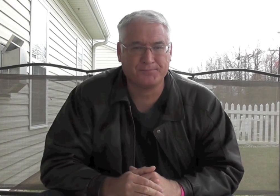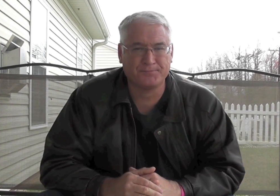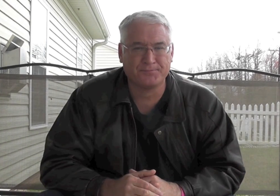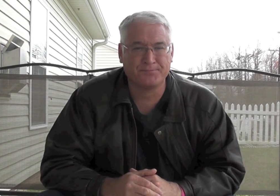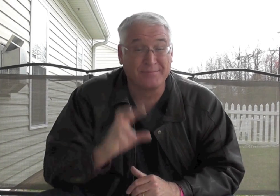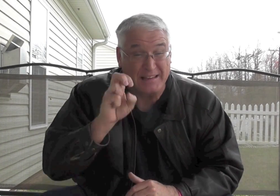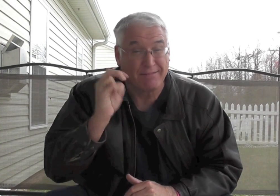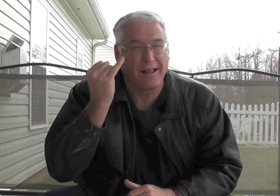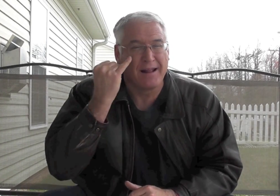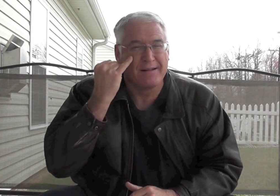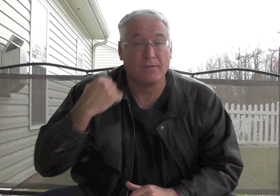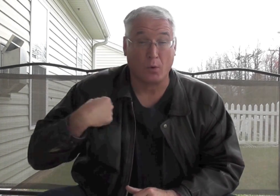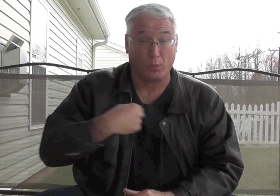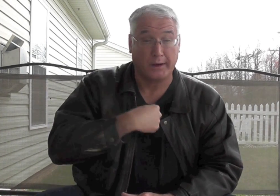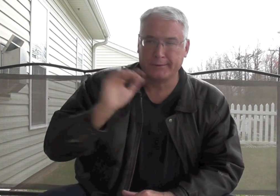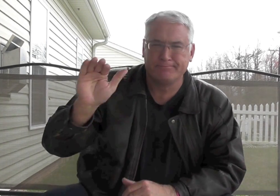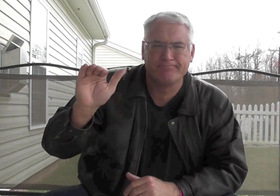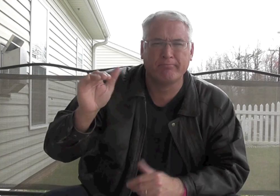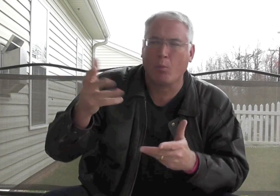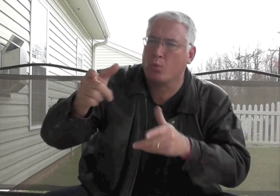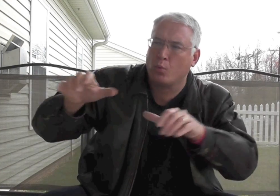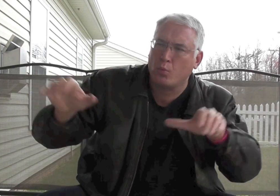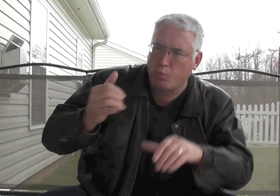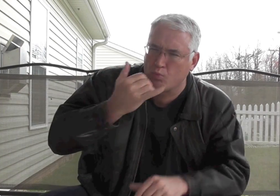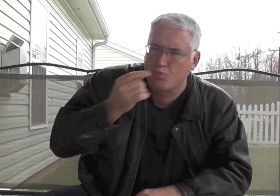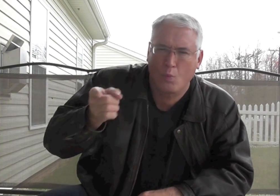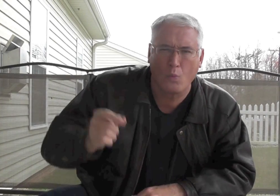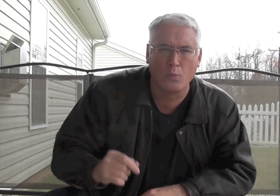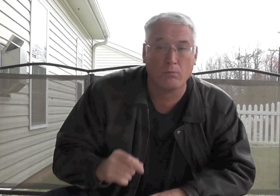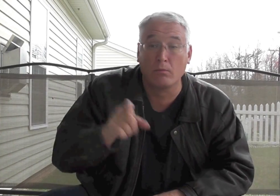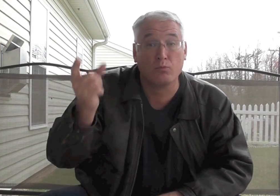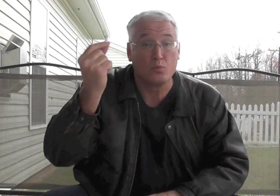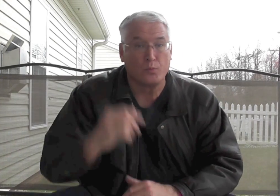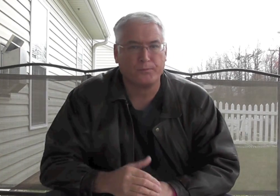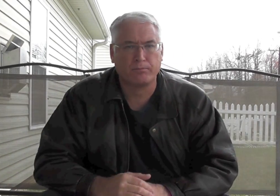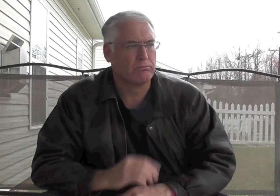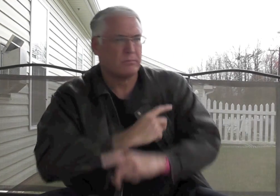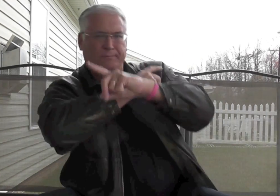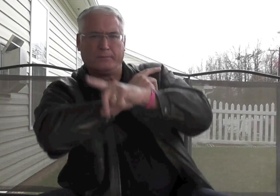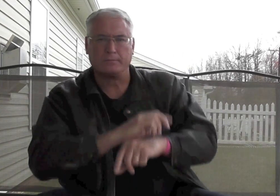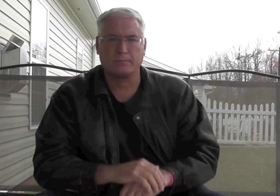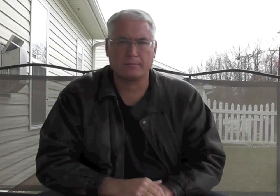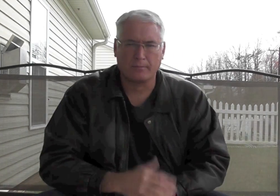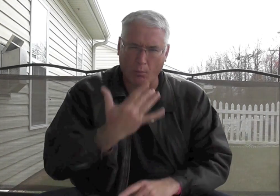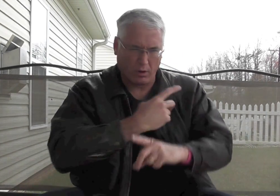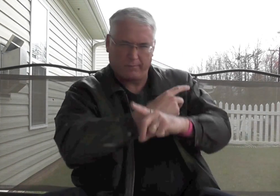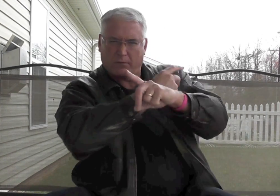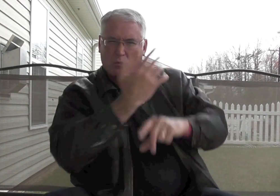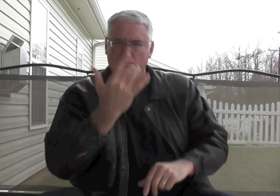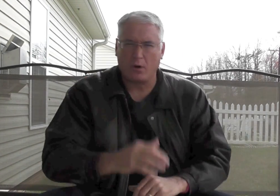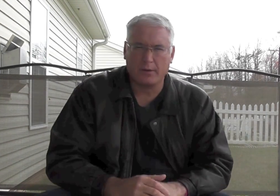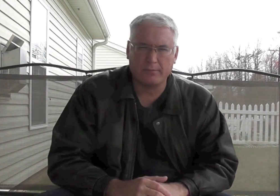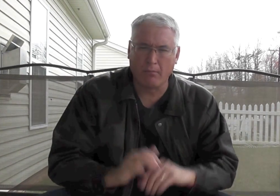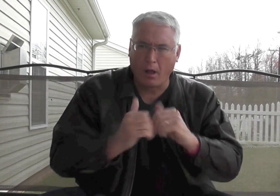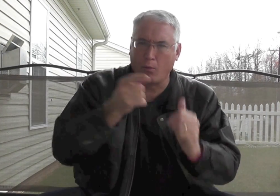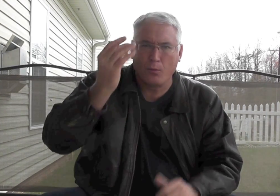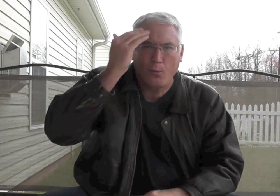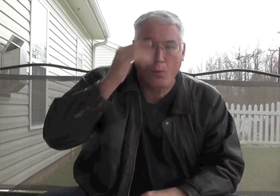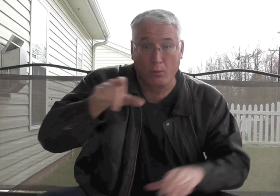you are guilty. Even if you ask that person, hey, what you're doing, is it wrong? They're defensive. Well, why